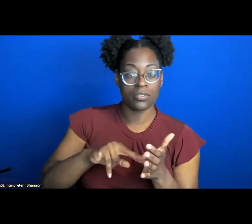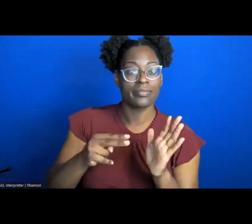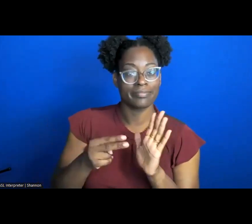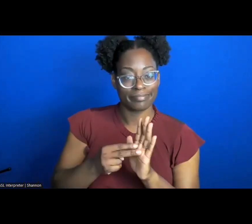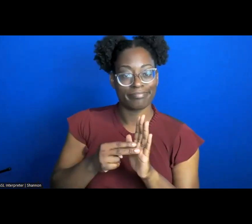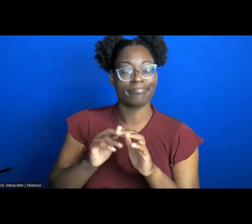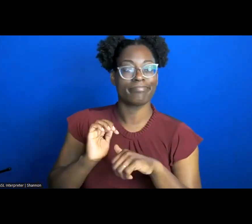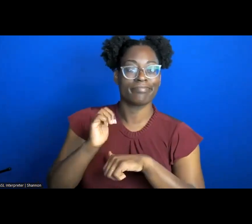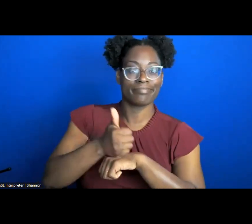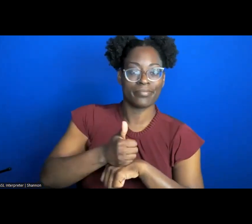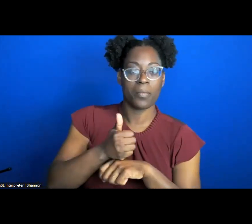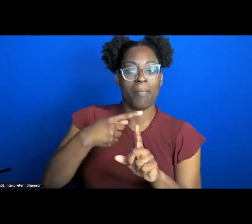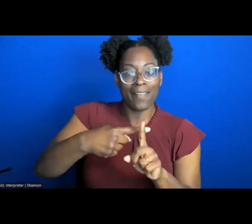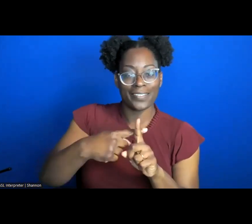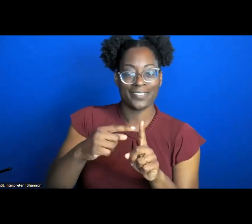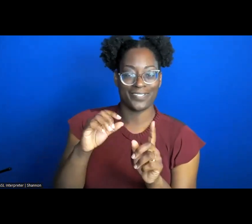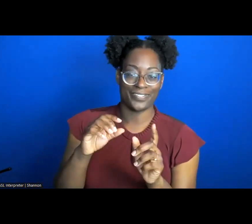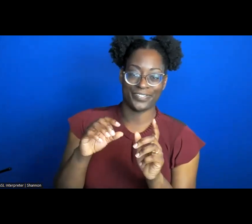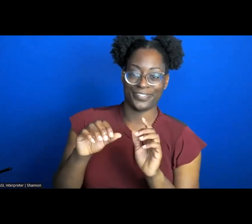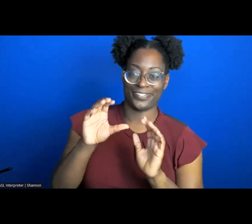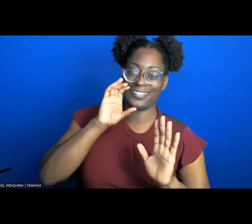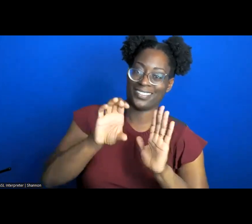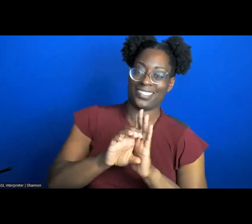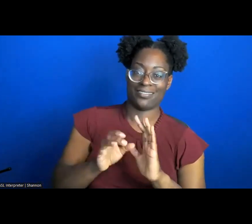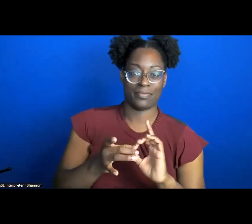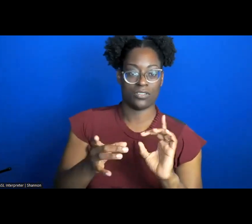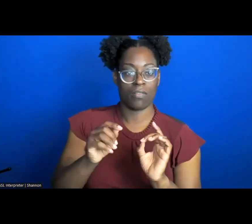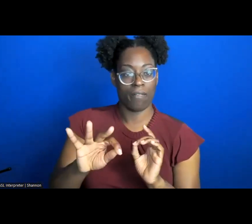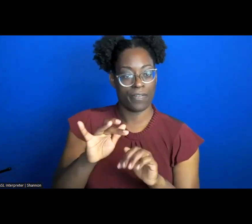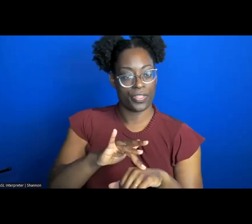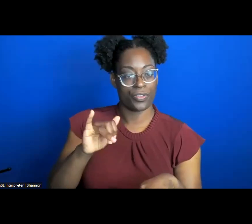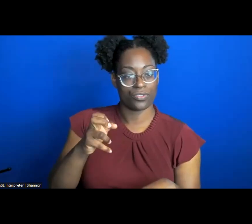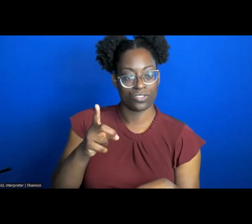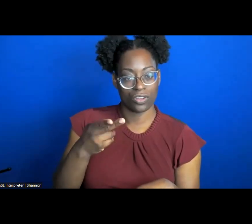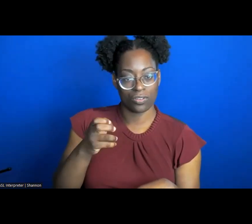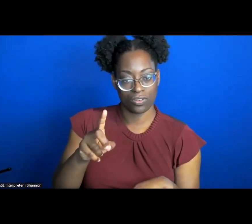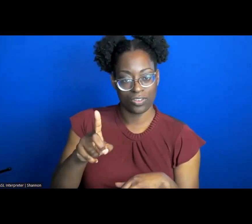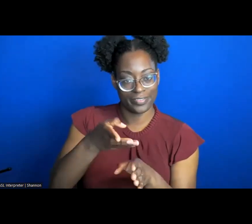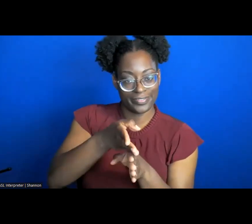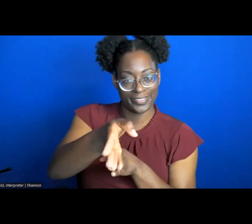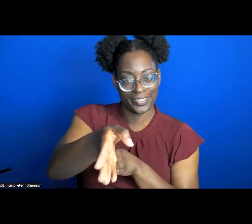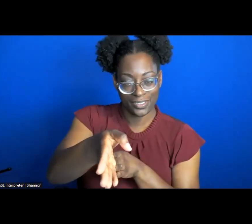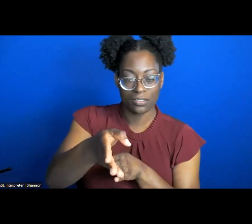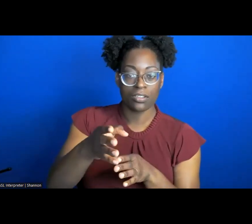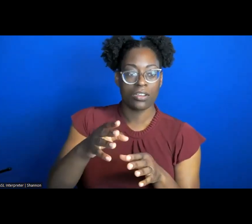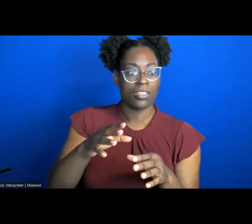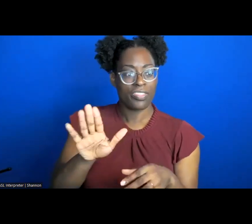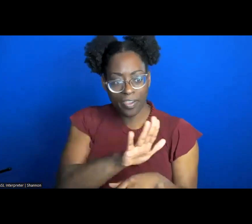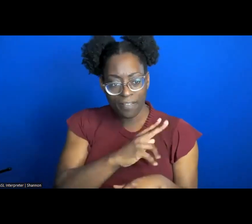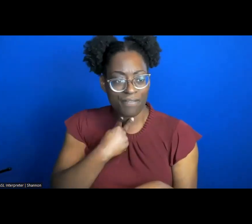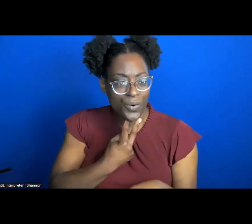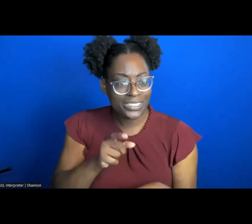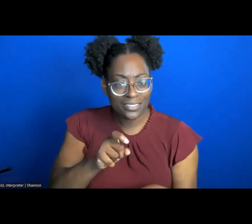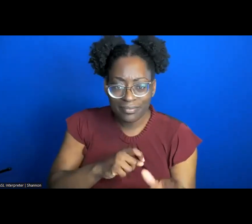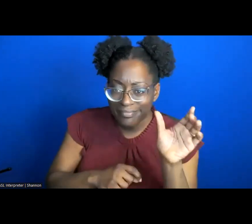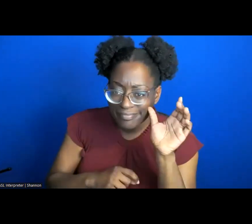childhood field and elevating their voices in decision-making. Nationally, our field is 98% women, 40%